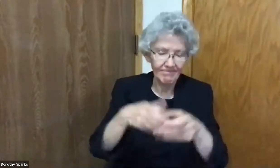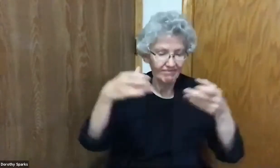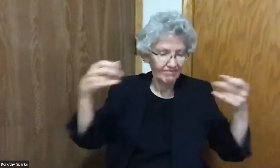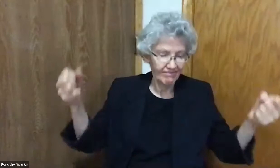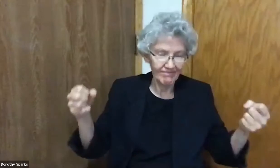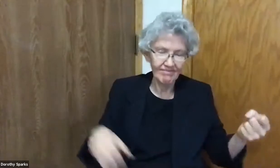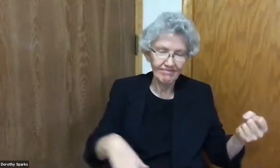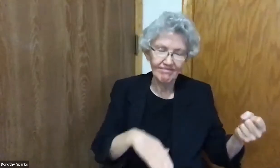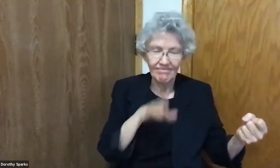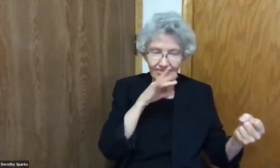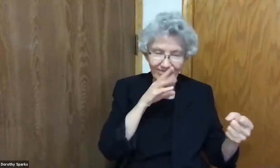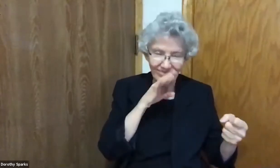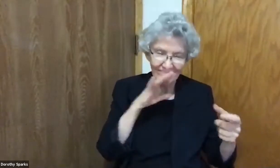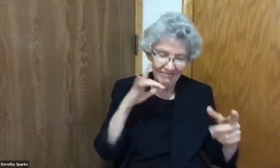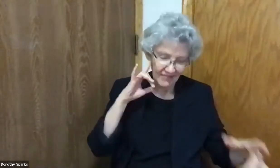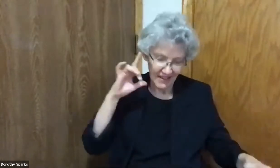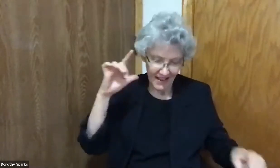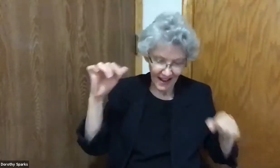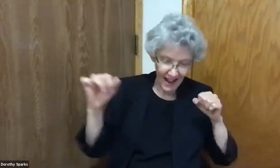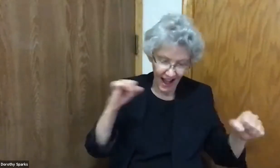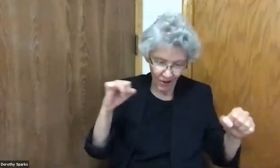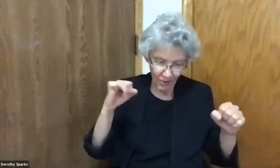had the Lord's messages written on it.